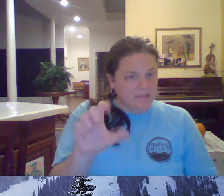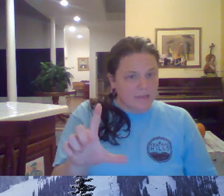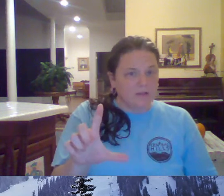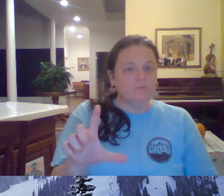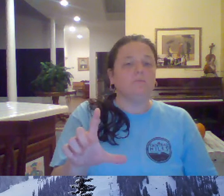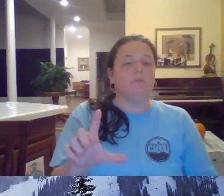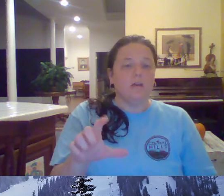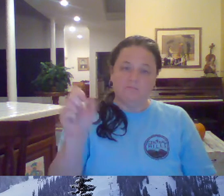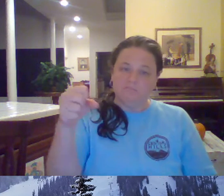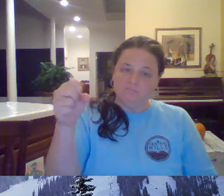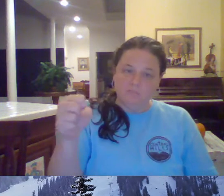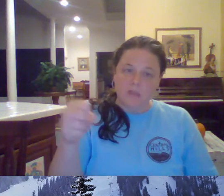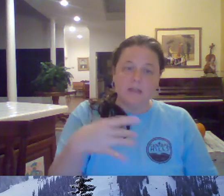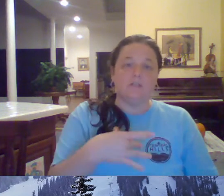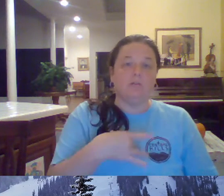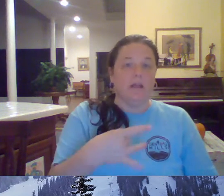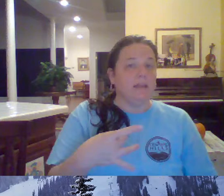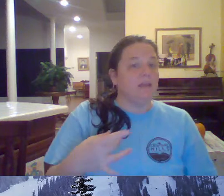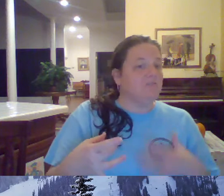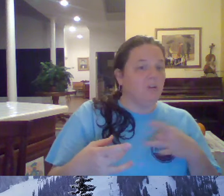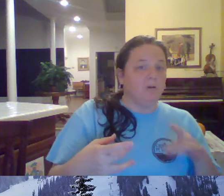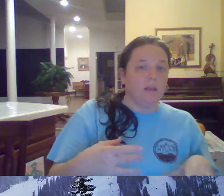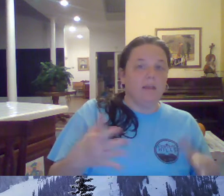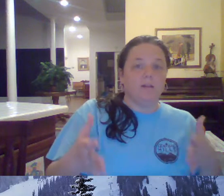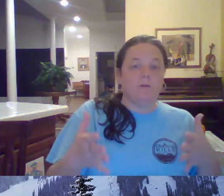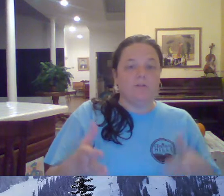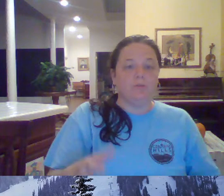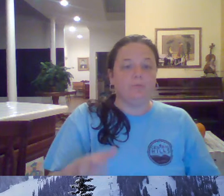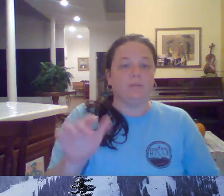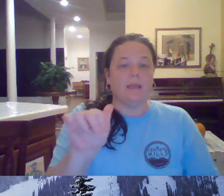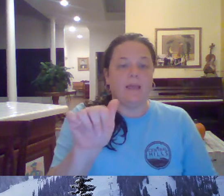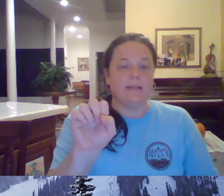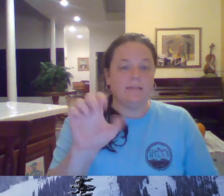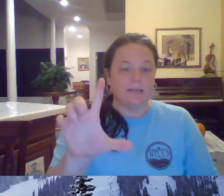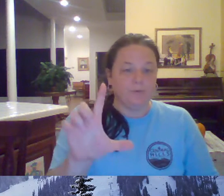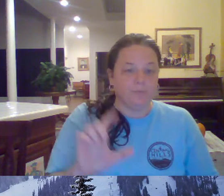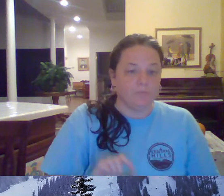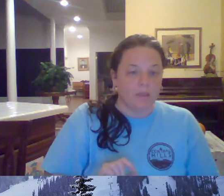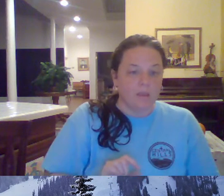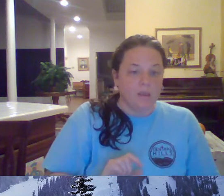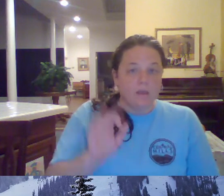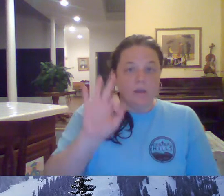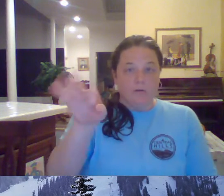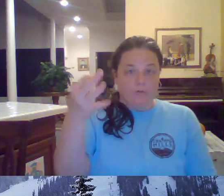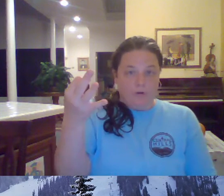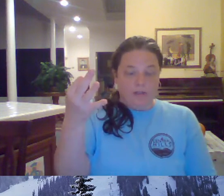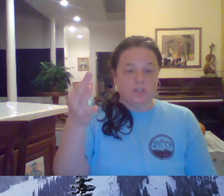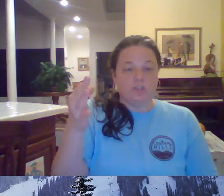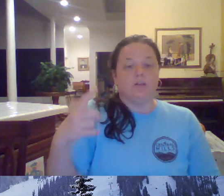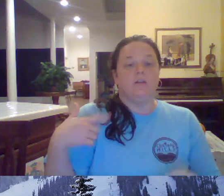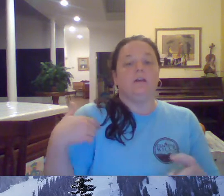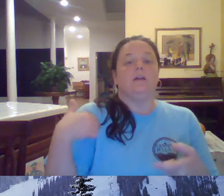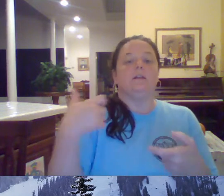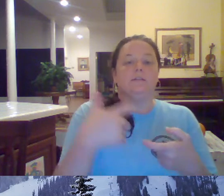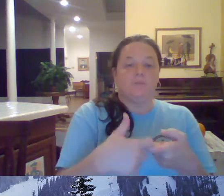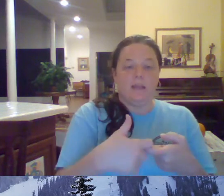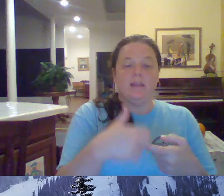taking ASL? Yes, you like it. You don't like it, whatever. ASL.